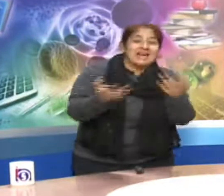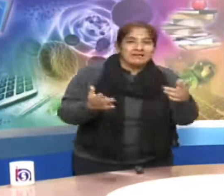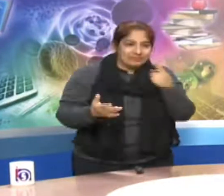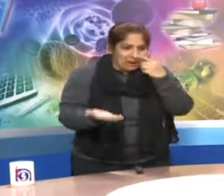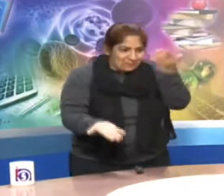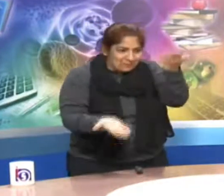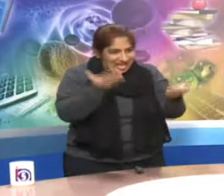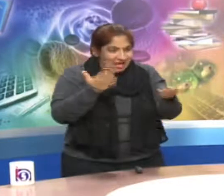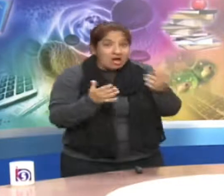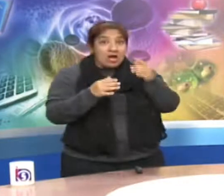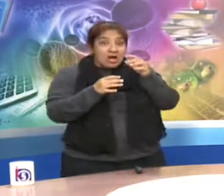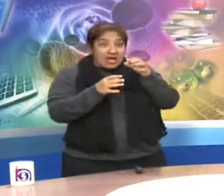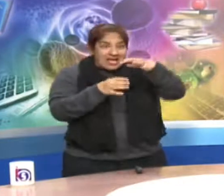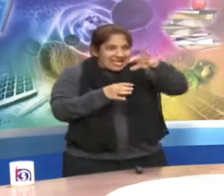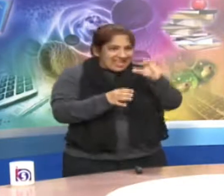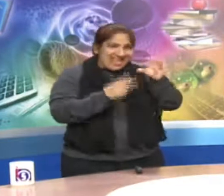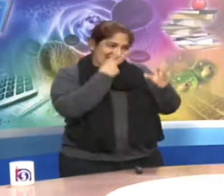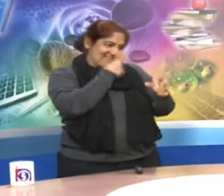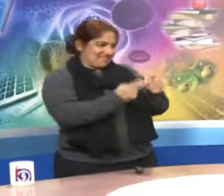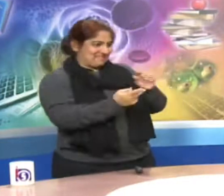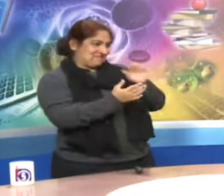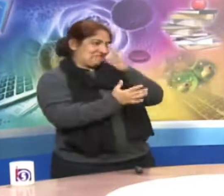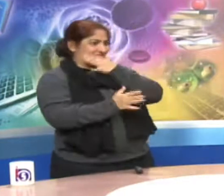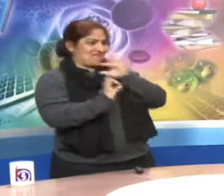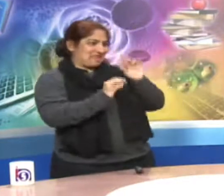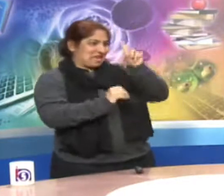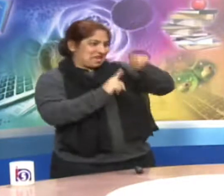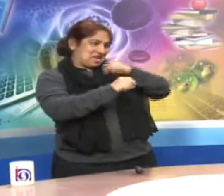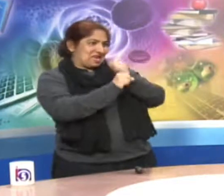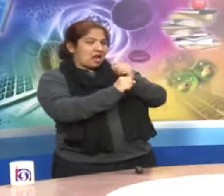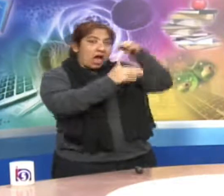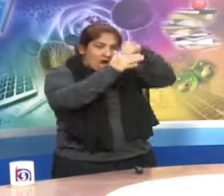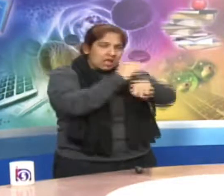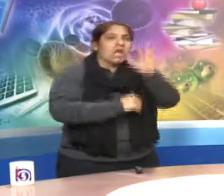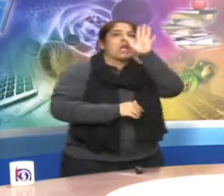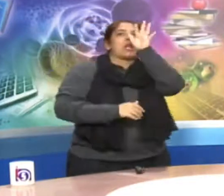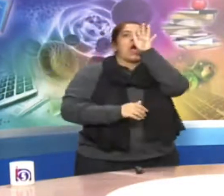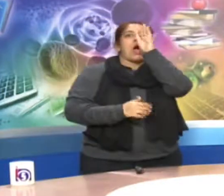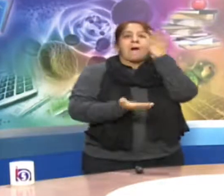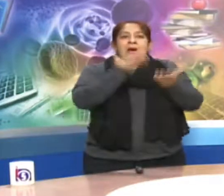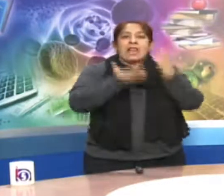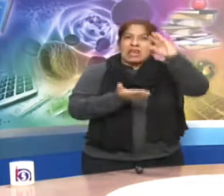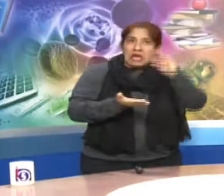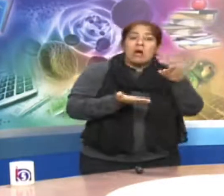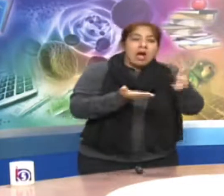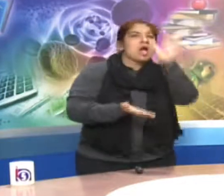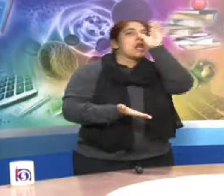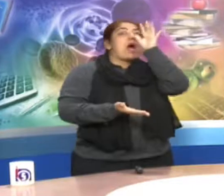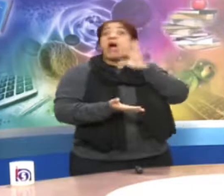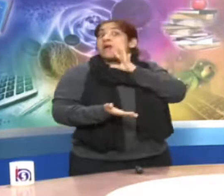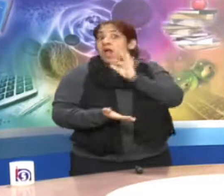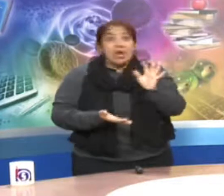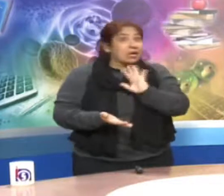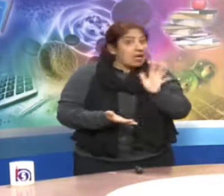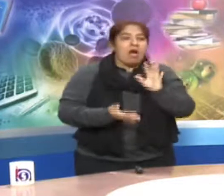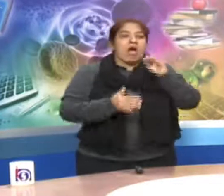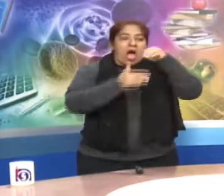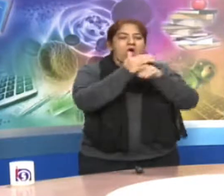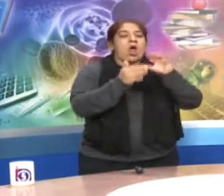be rice, it could be vegetables, anything. You see that the whole weighing machine, but it's not